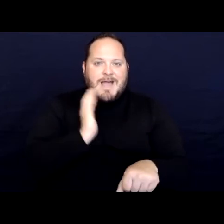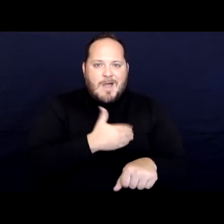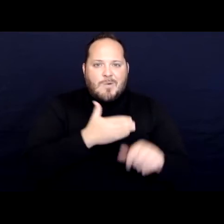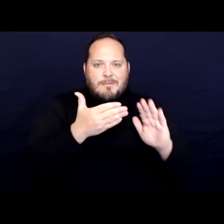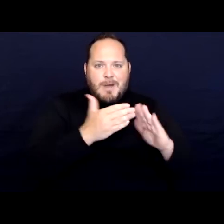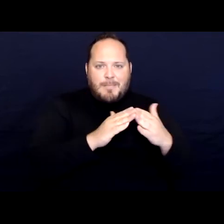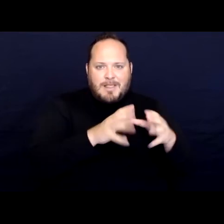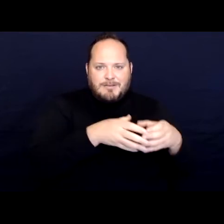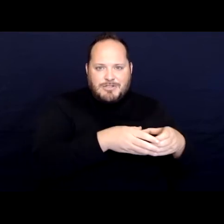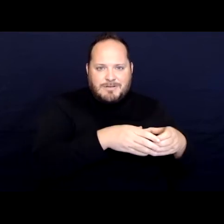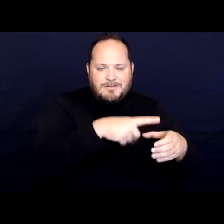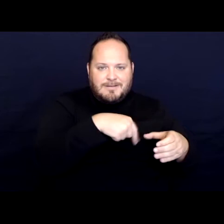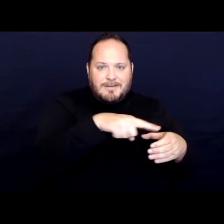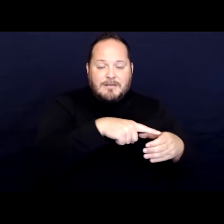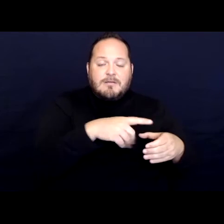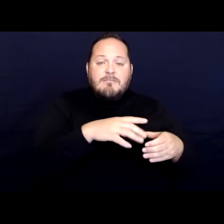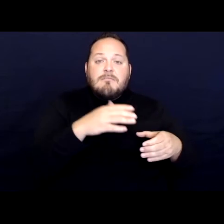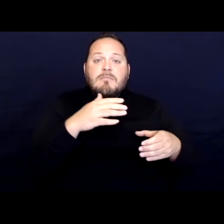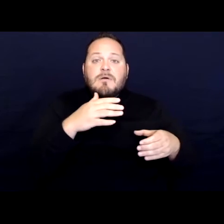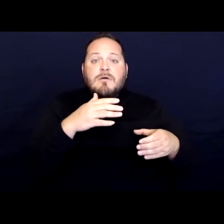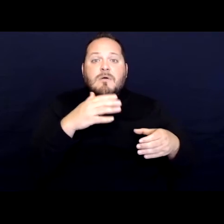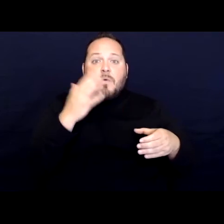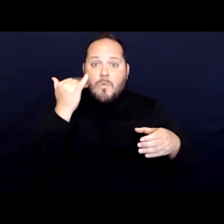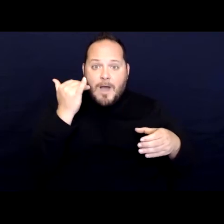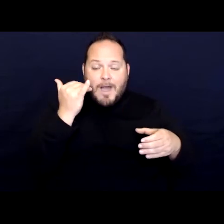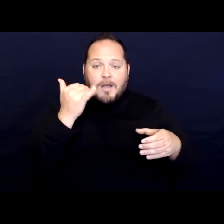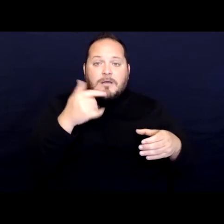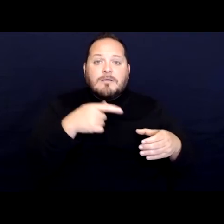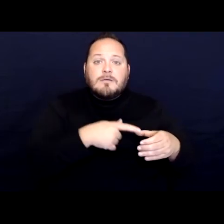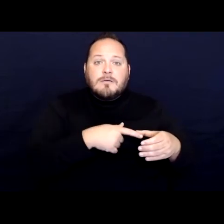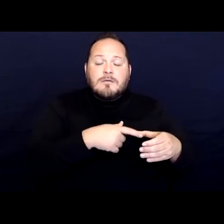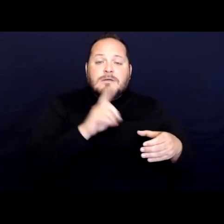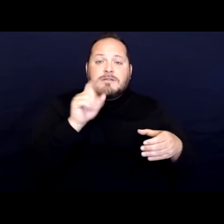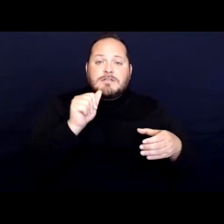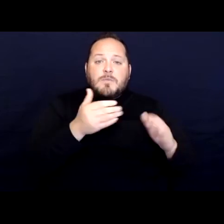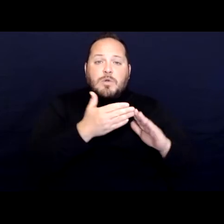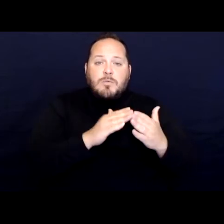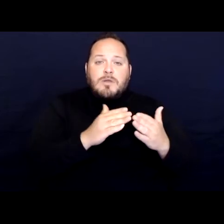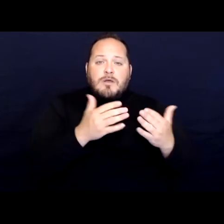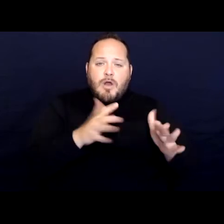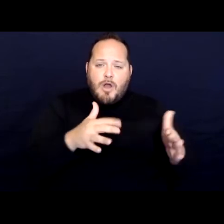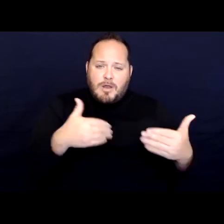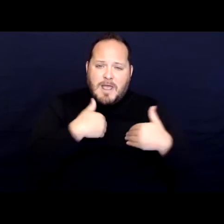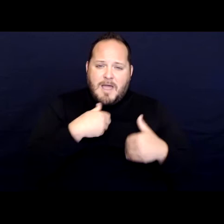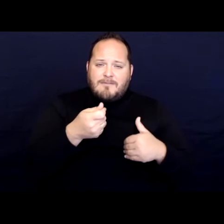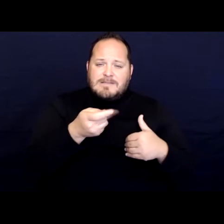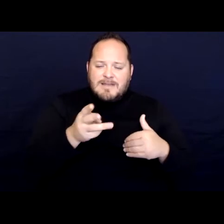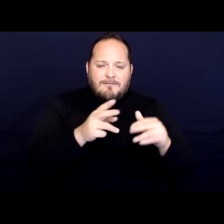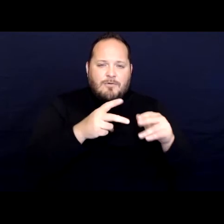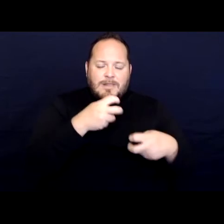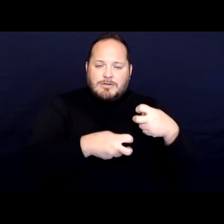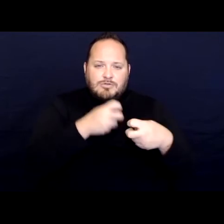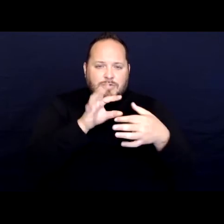of the multiple issues that the disability community traditionally has around,